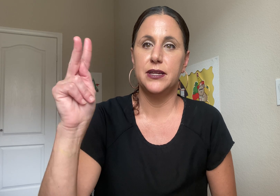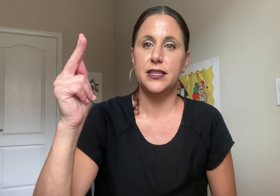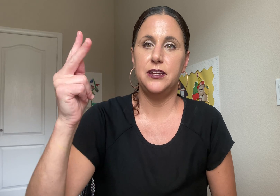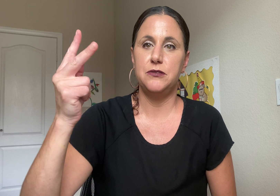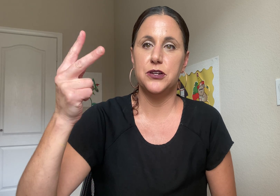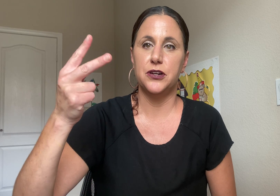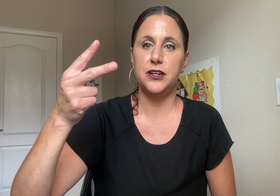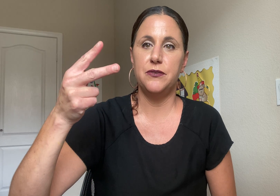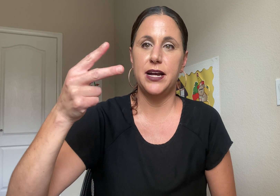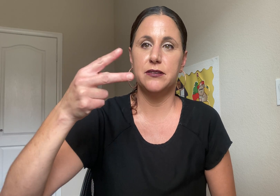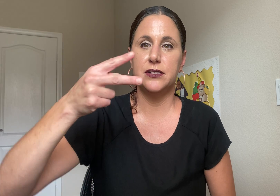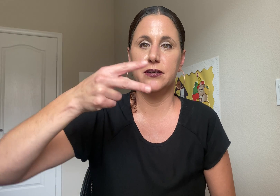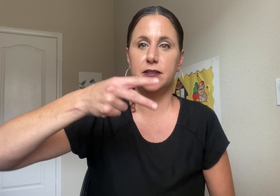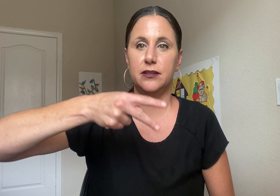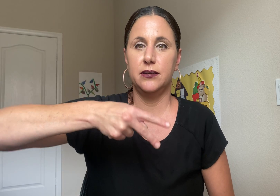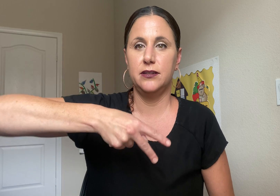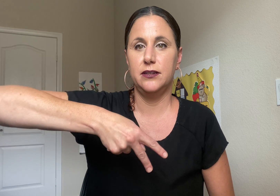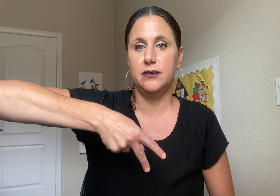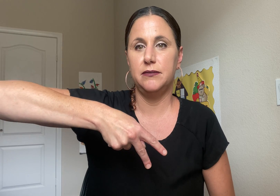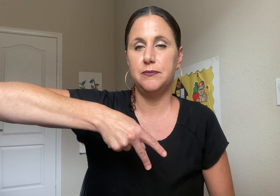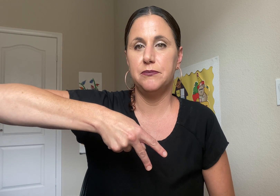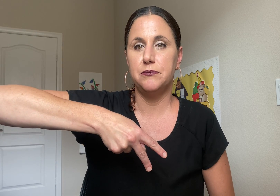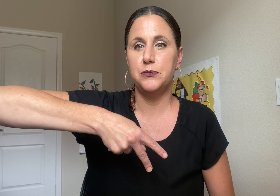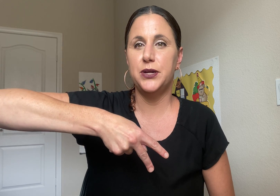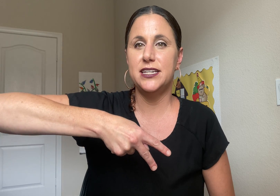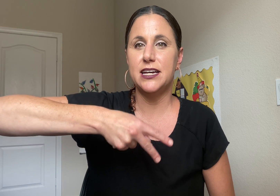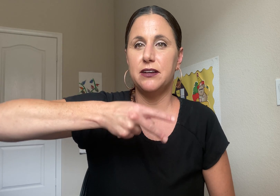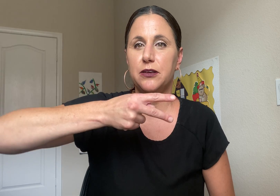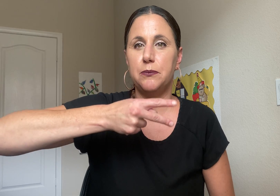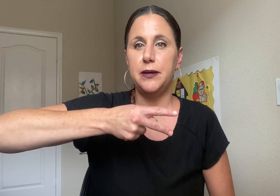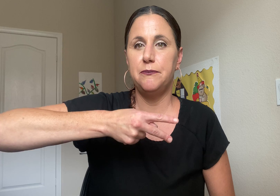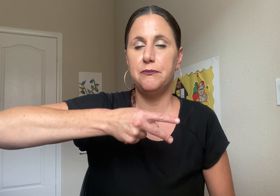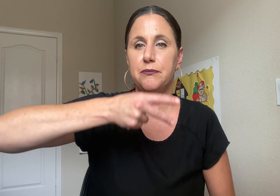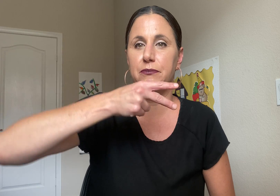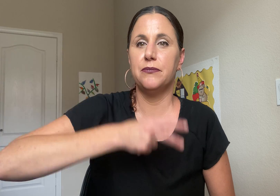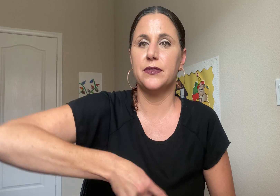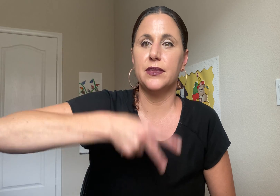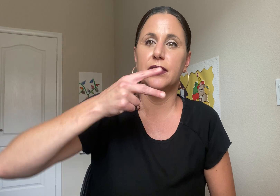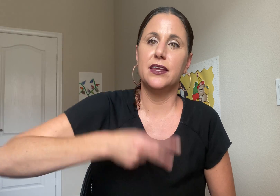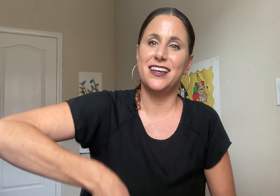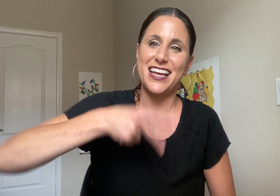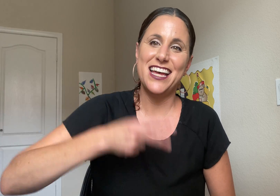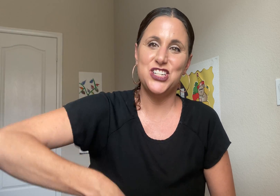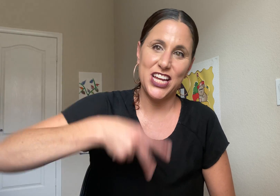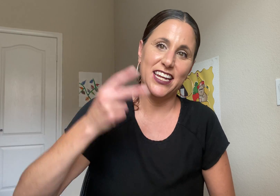Then you turn it around, point it down a little bit, and shake it out.